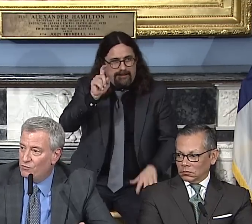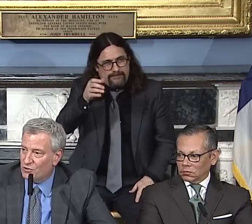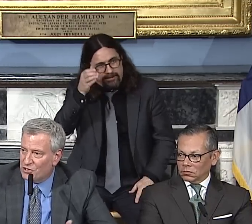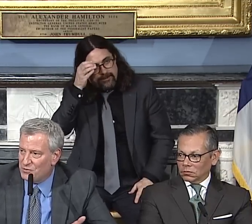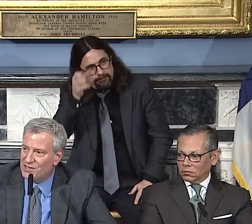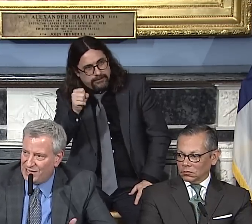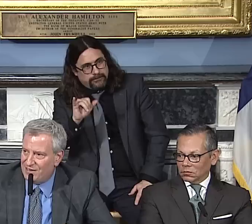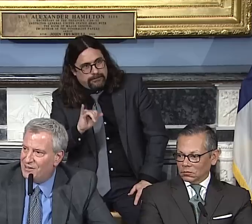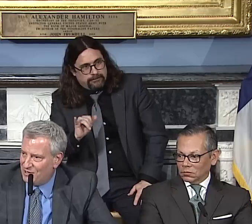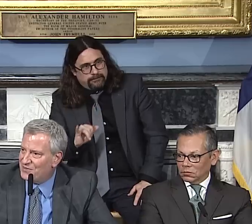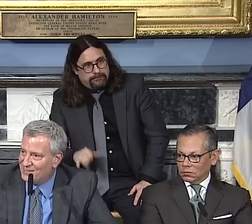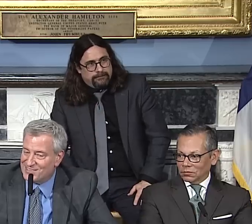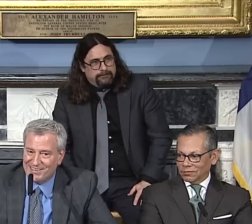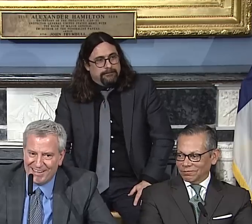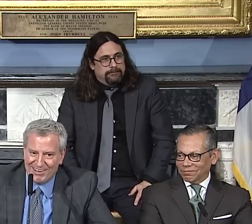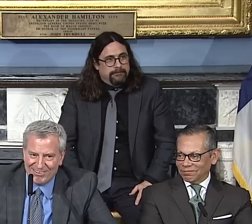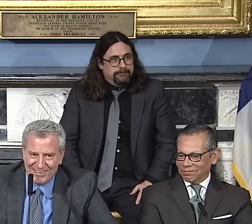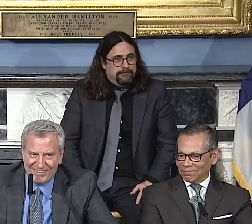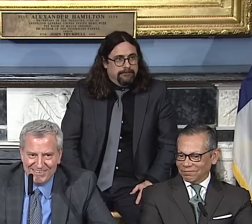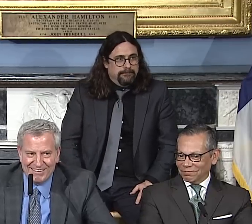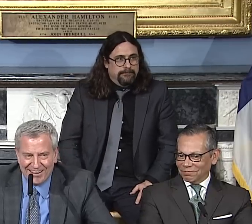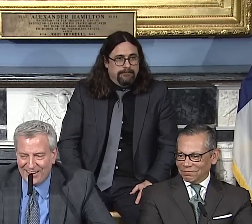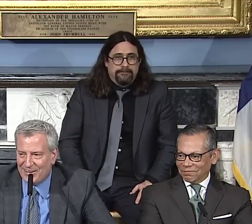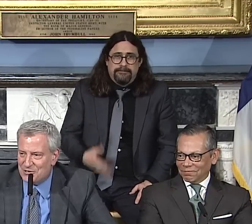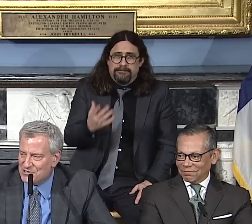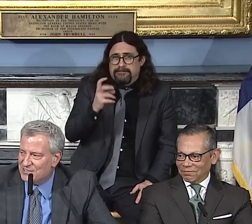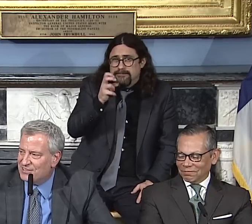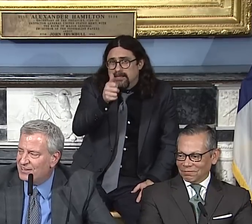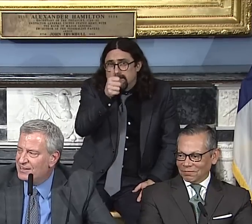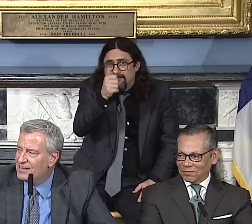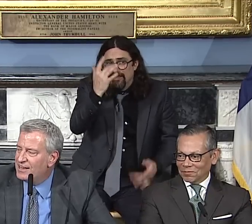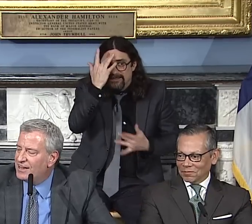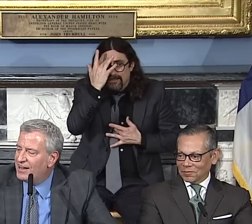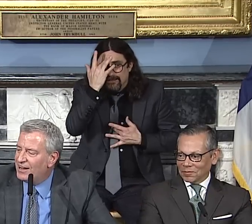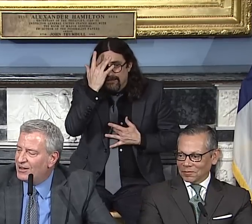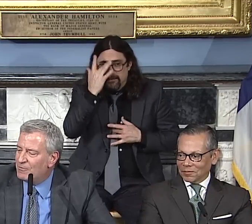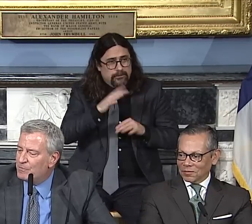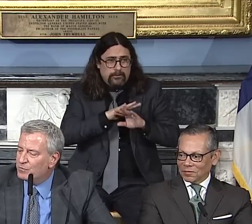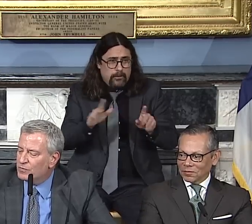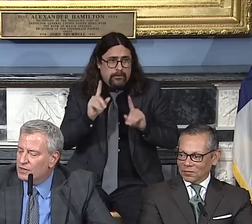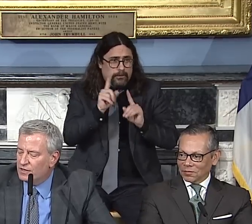probably over-communicate about things like that, right? Hi, are you sick today?